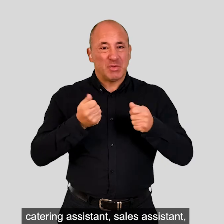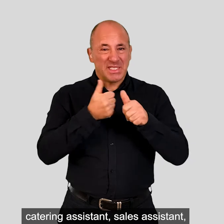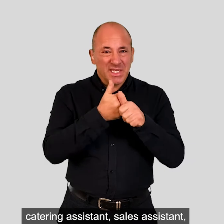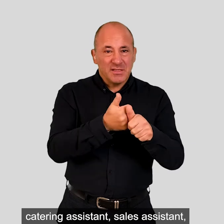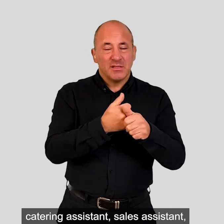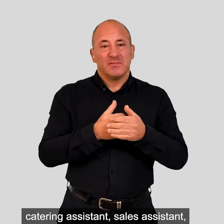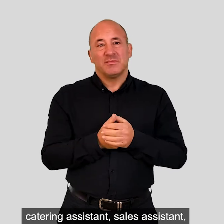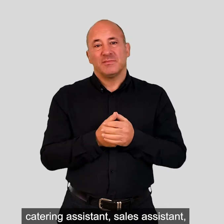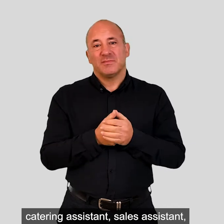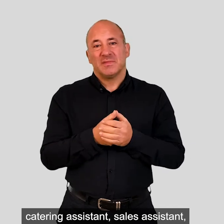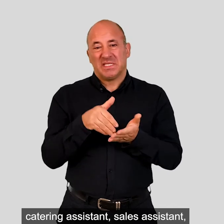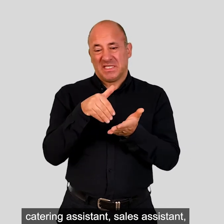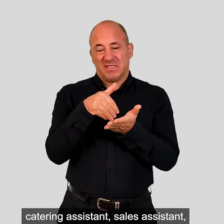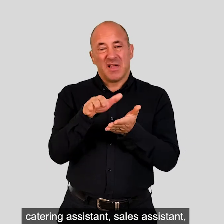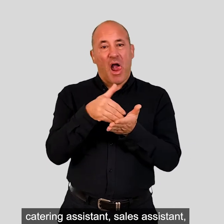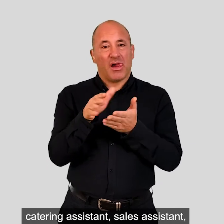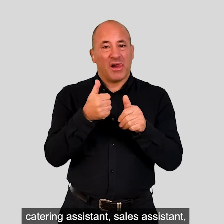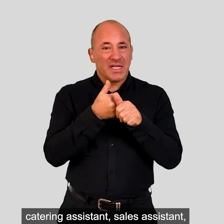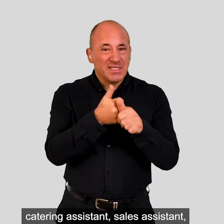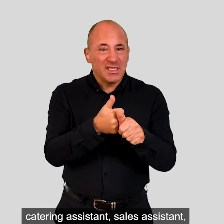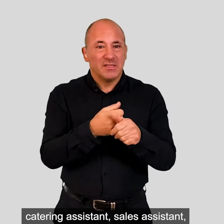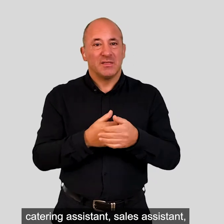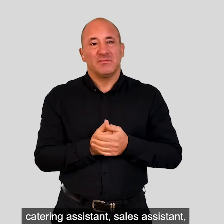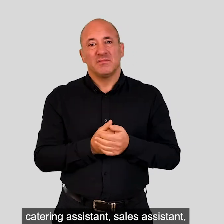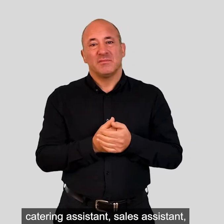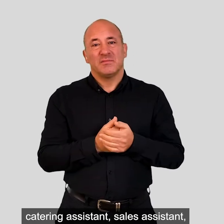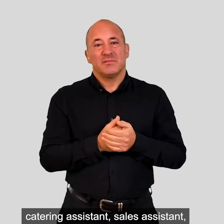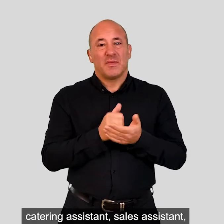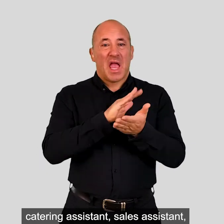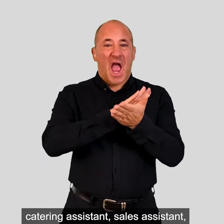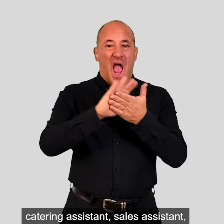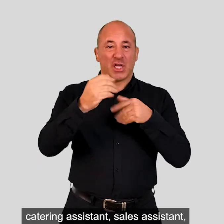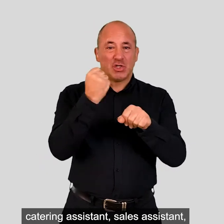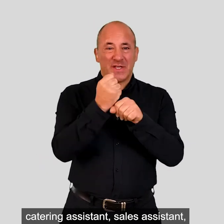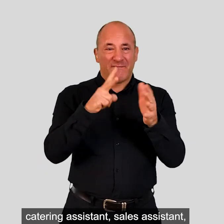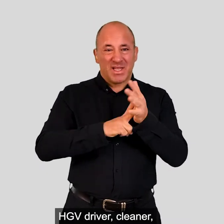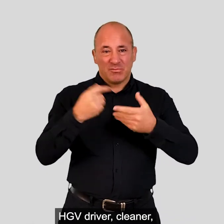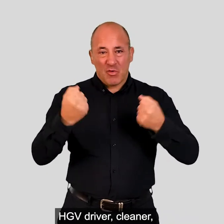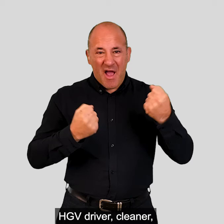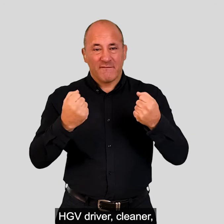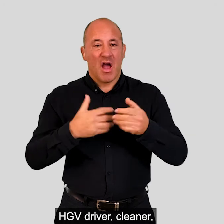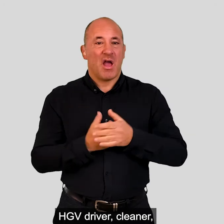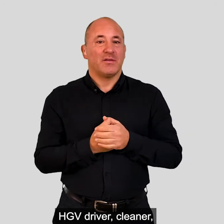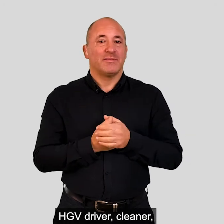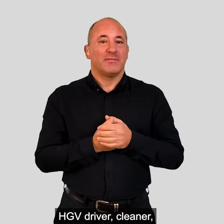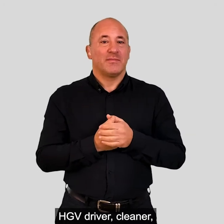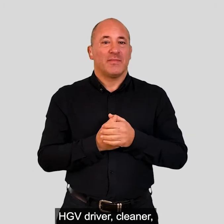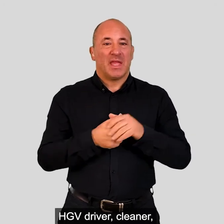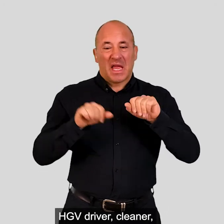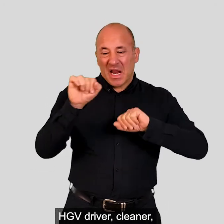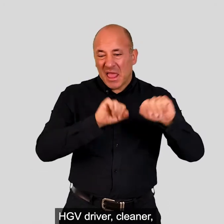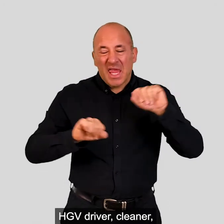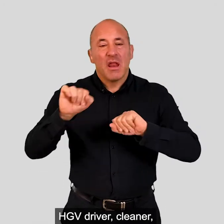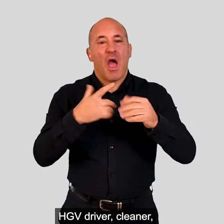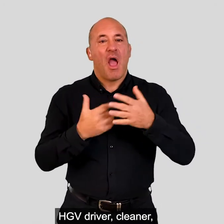catering assistant, sales assistant, HGV driver,